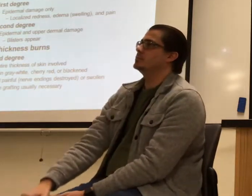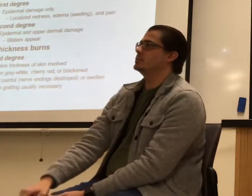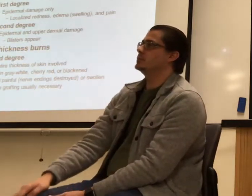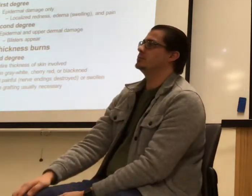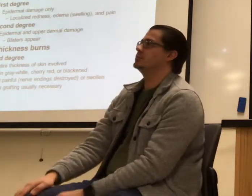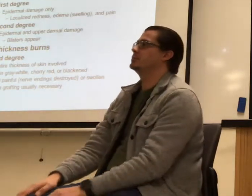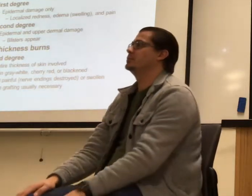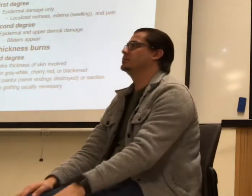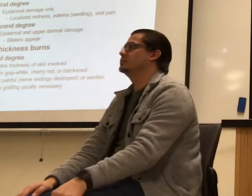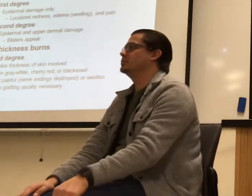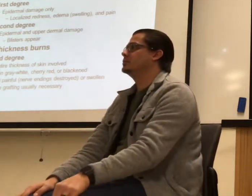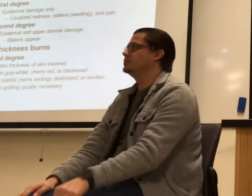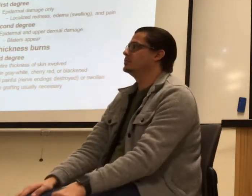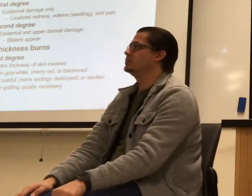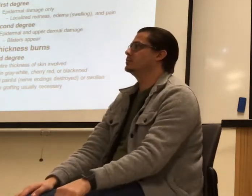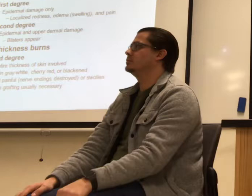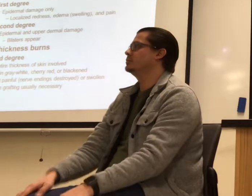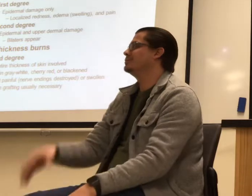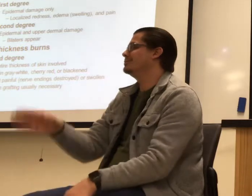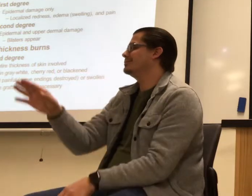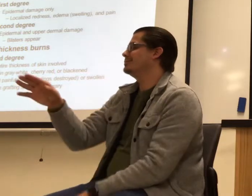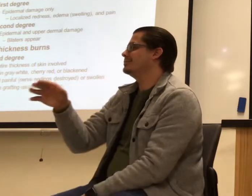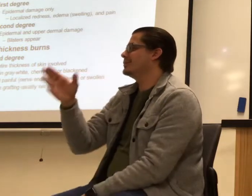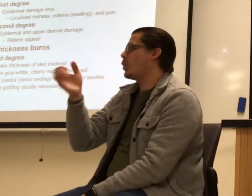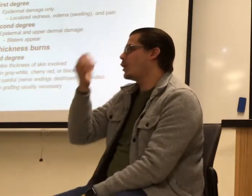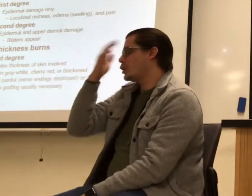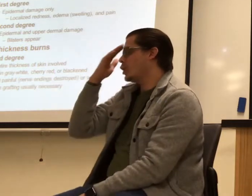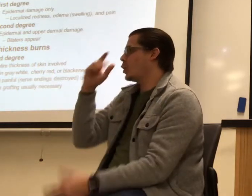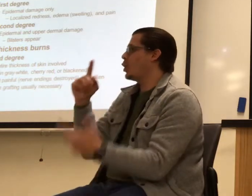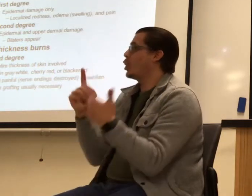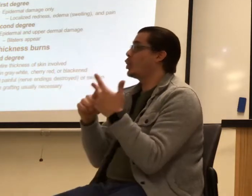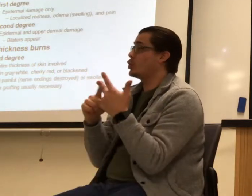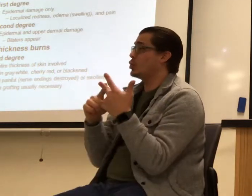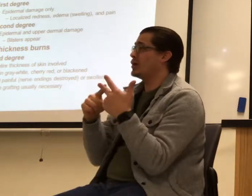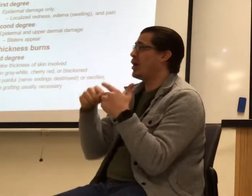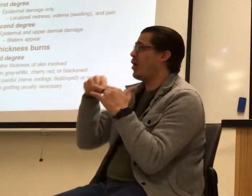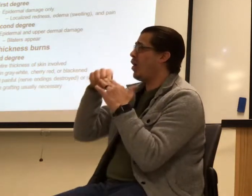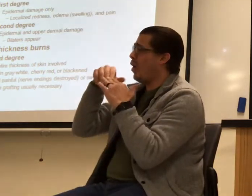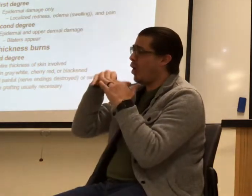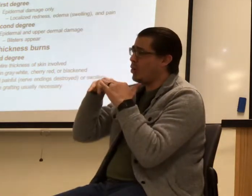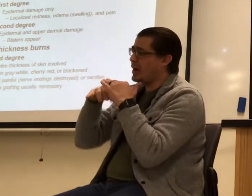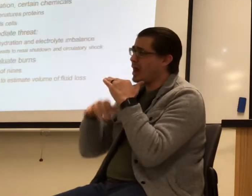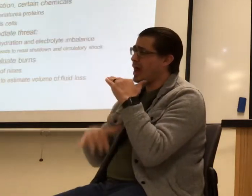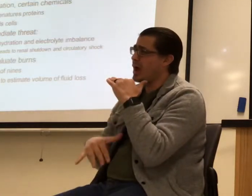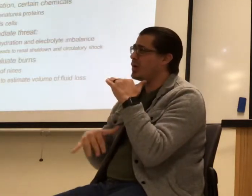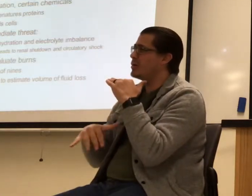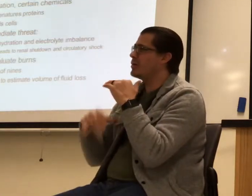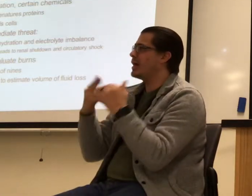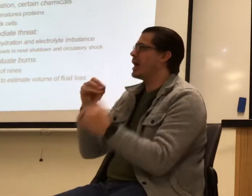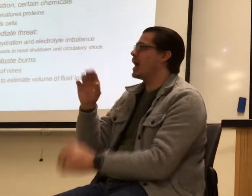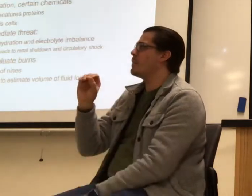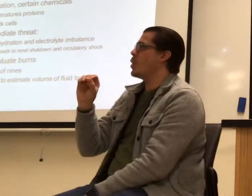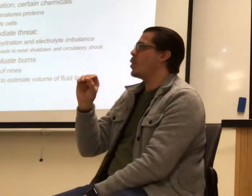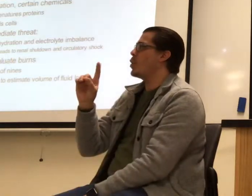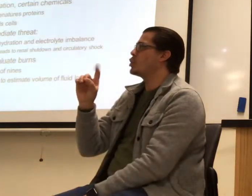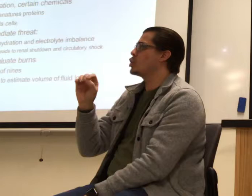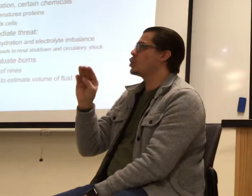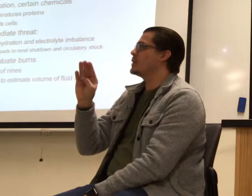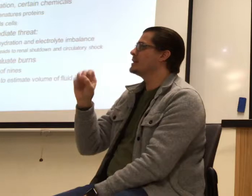descriptions of it. But basically, I just want you to know third degree burns all the way down to the hypodermis. And